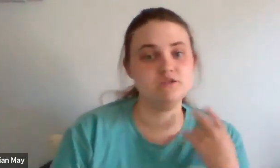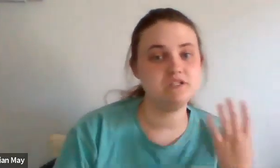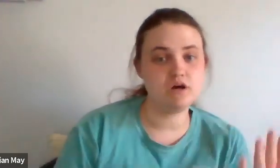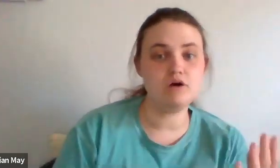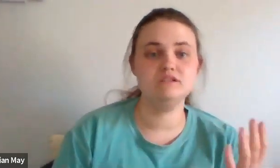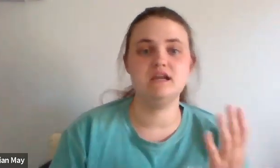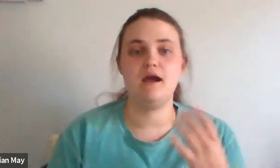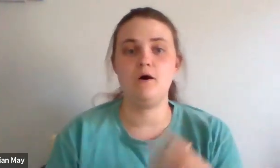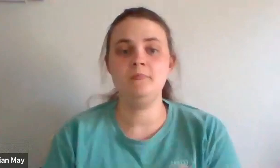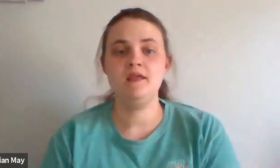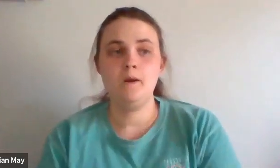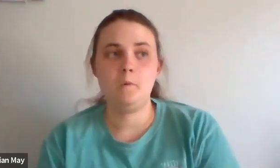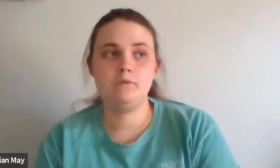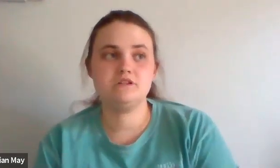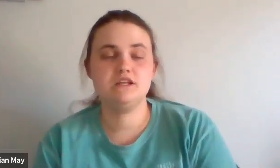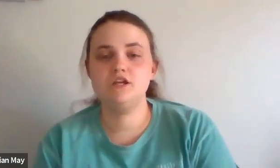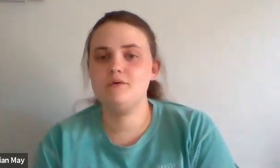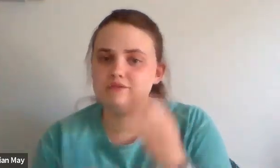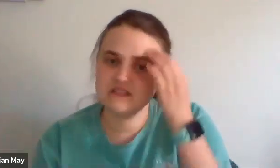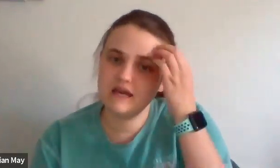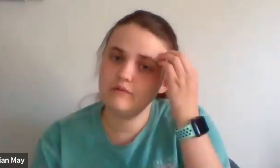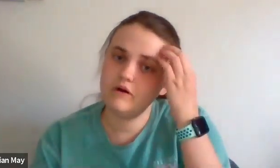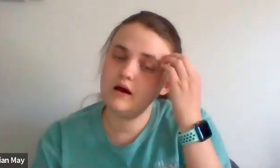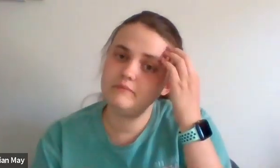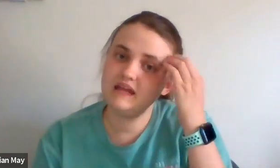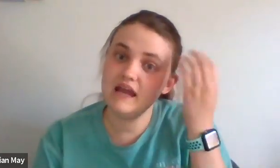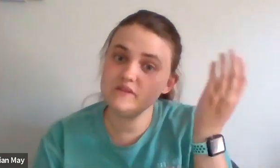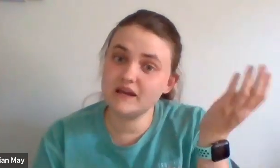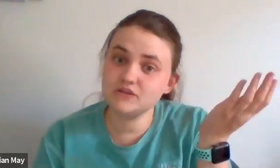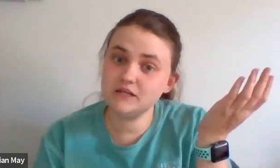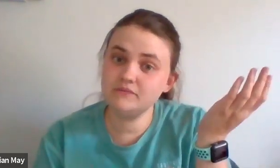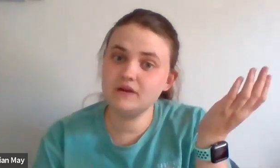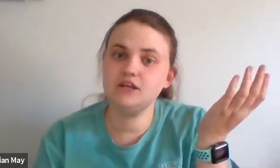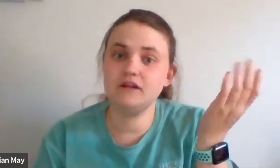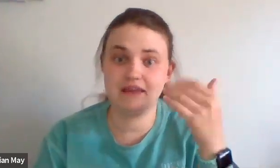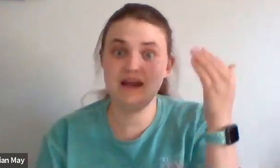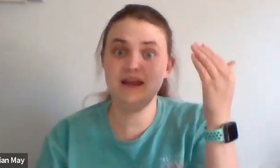to adults, and how when we're saying, can I have some ice cream? And you're like, can I?